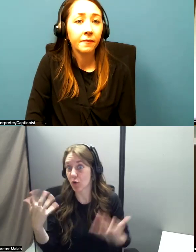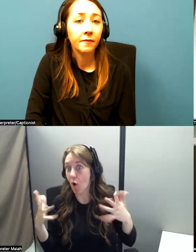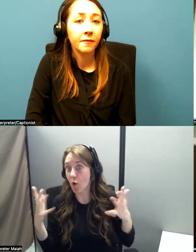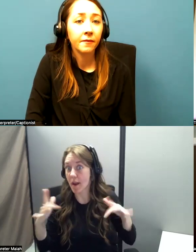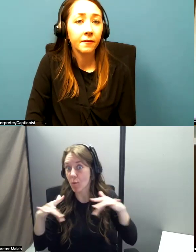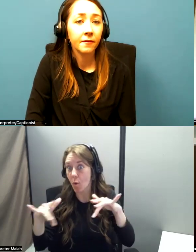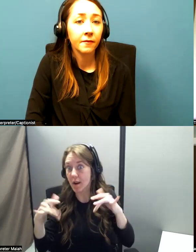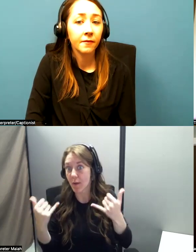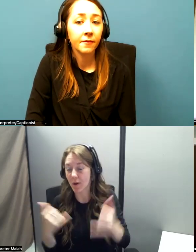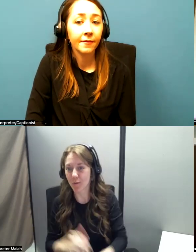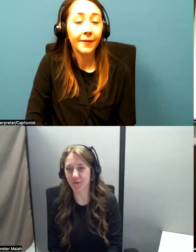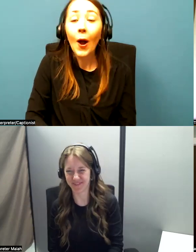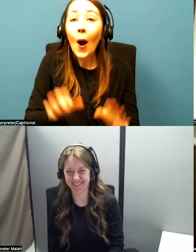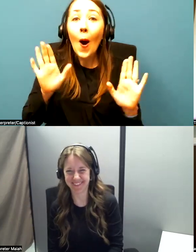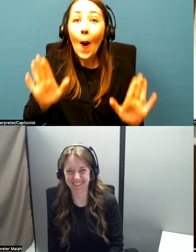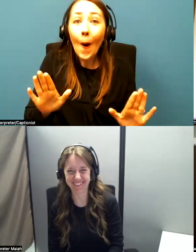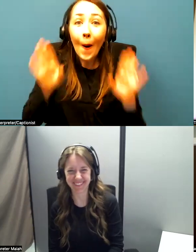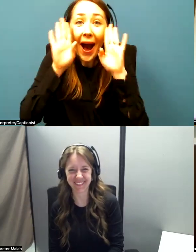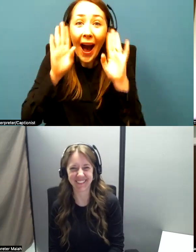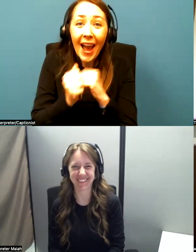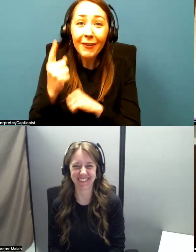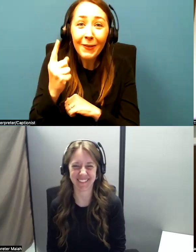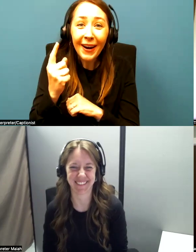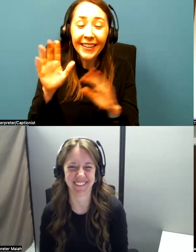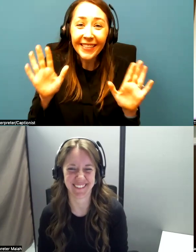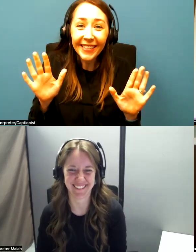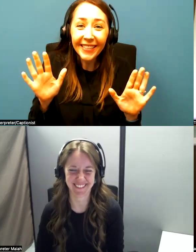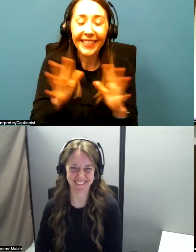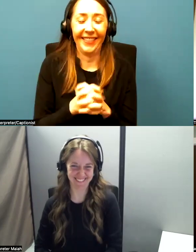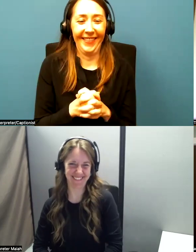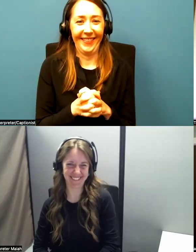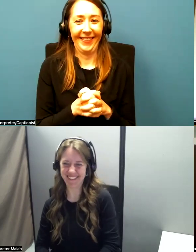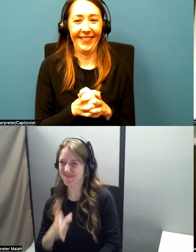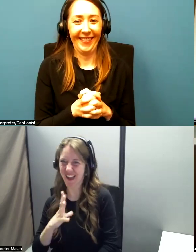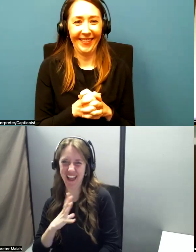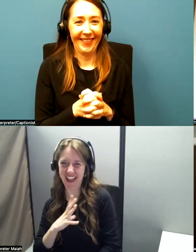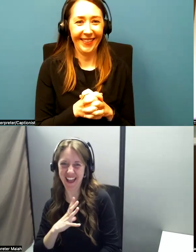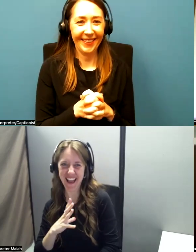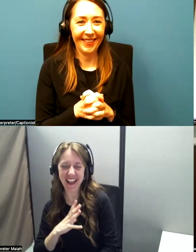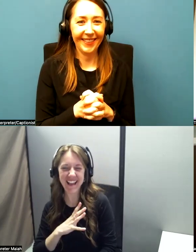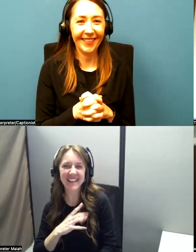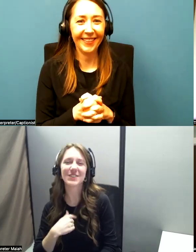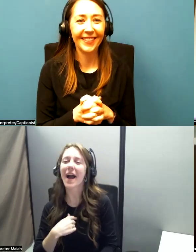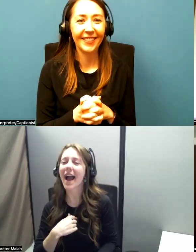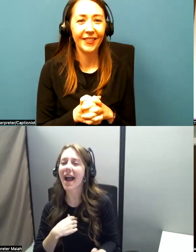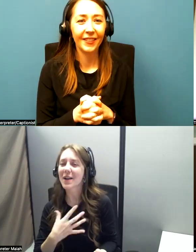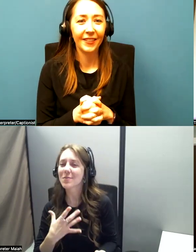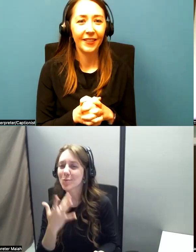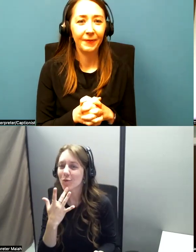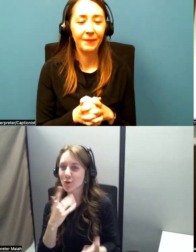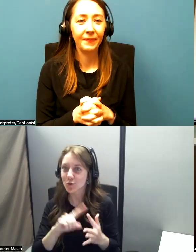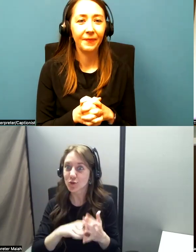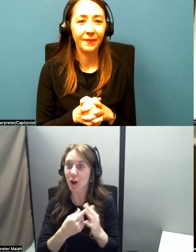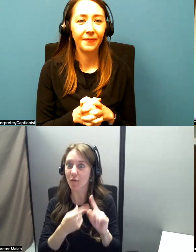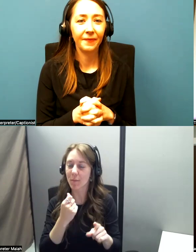recording. I'm gonna Oh, edit hi a little bit. everybody. Wait. Okay. I haven't recorded from the beginning, but I will try to keep